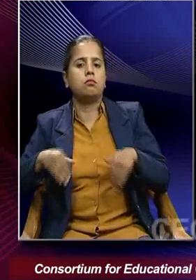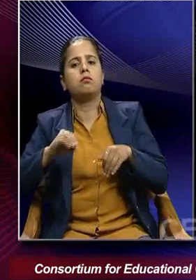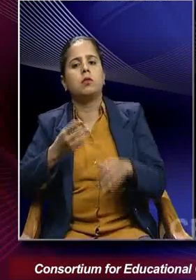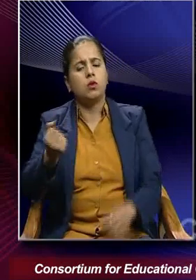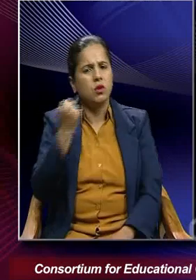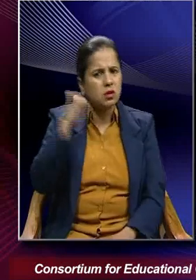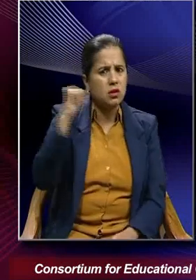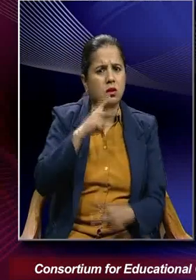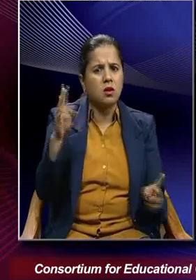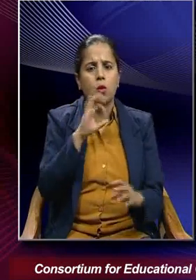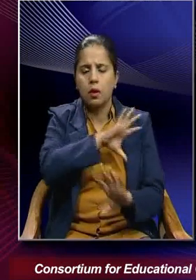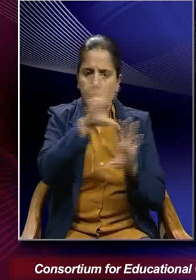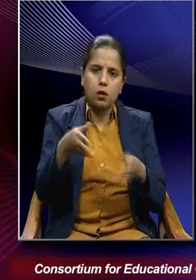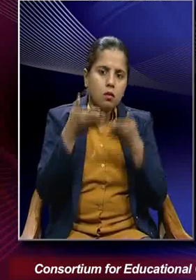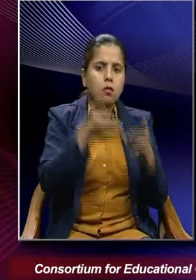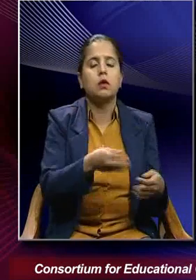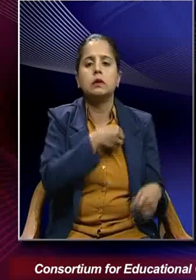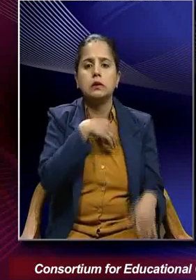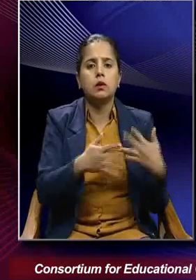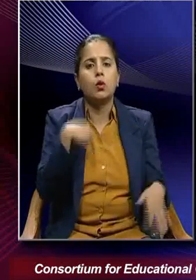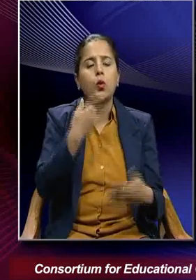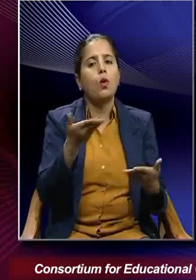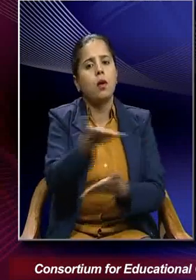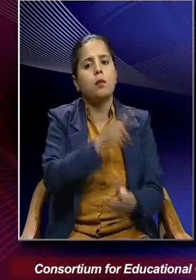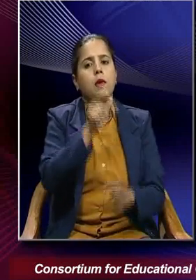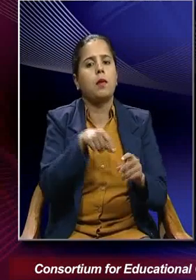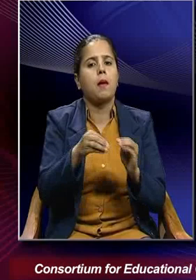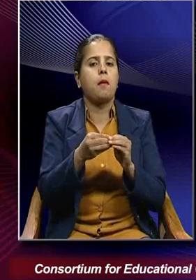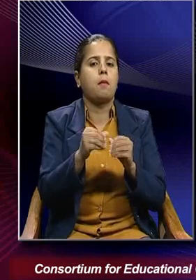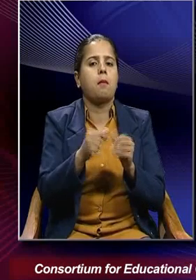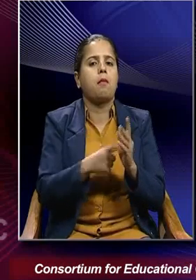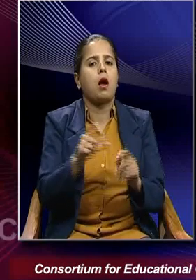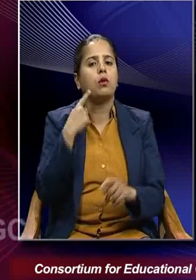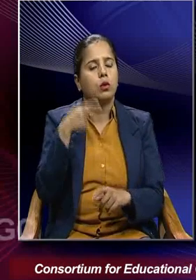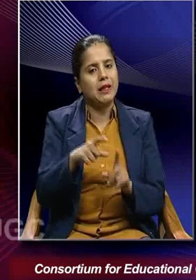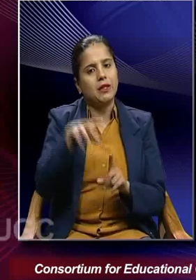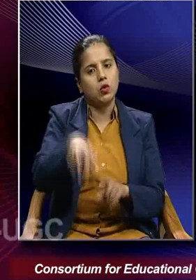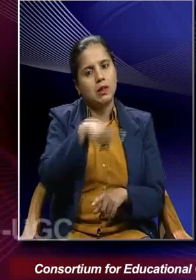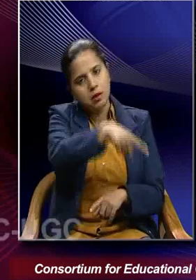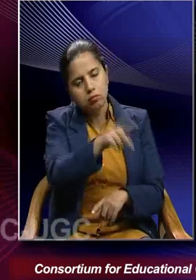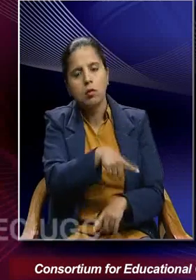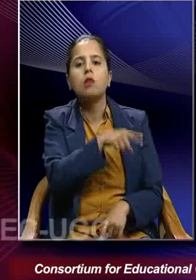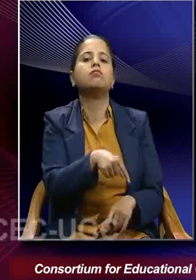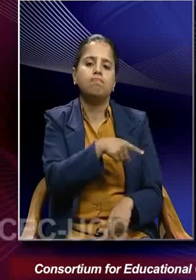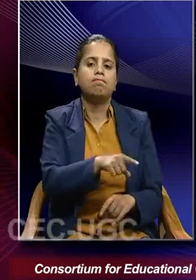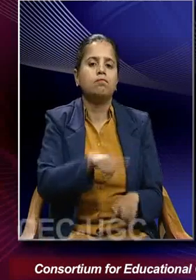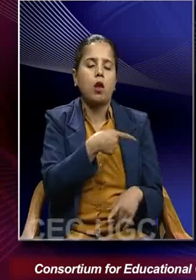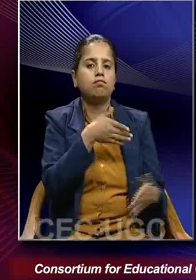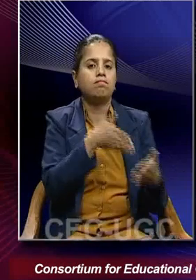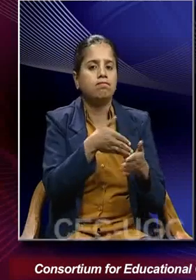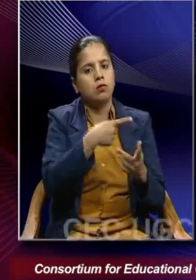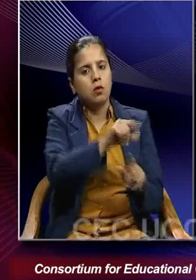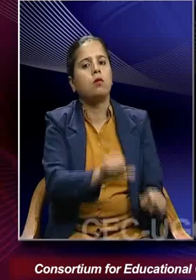struggle be left entirely to the people of the Bardoli Taluka. And we find that how he